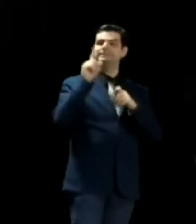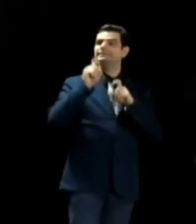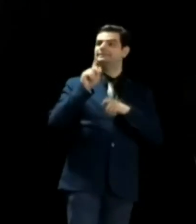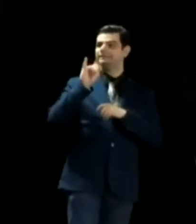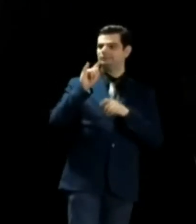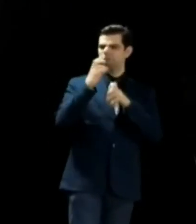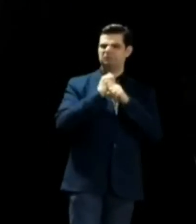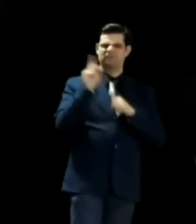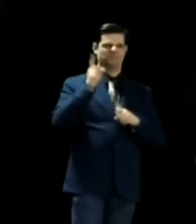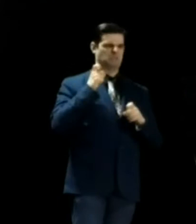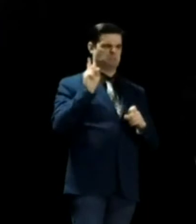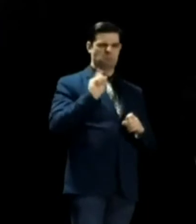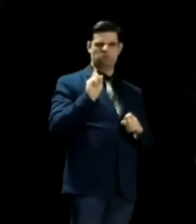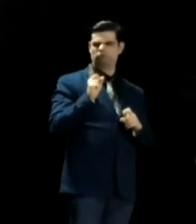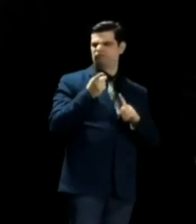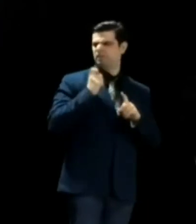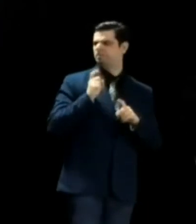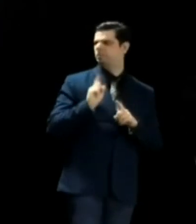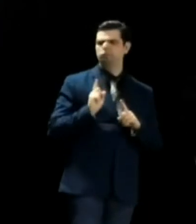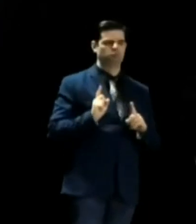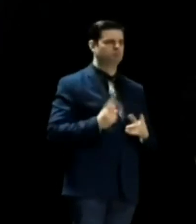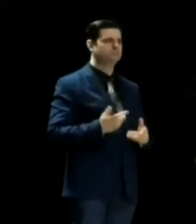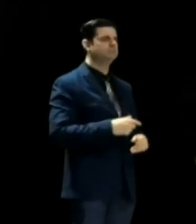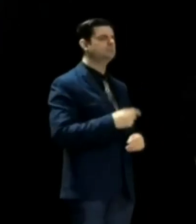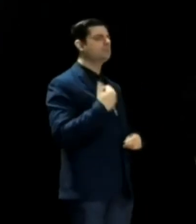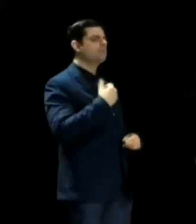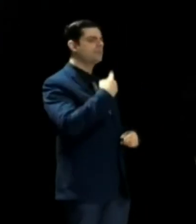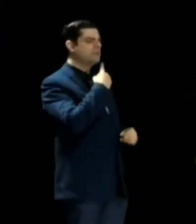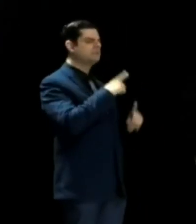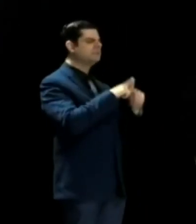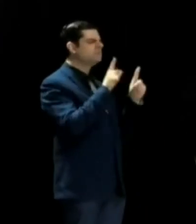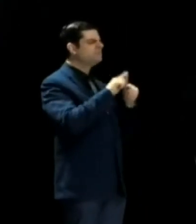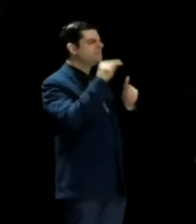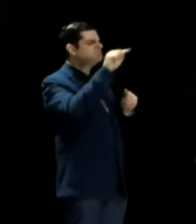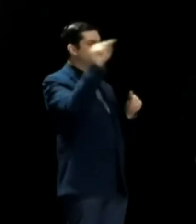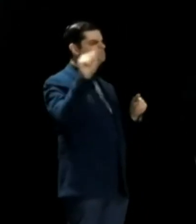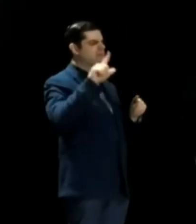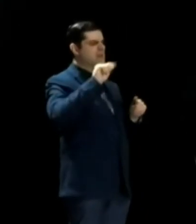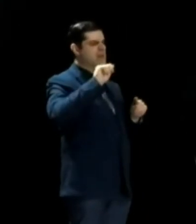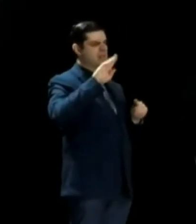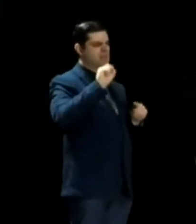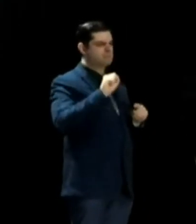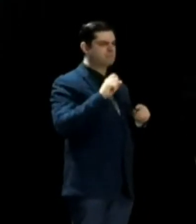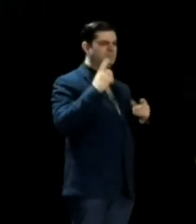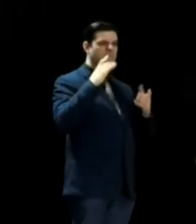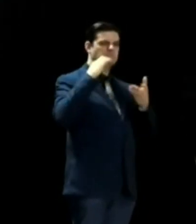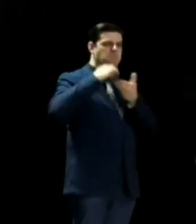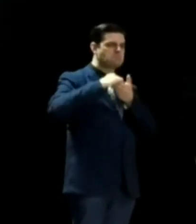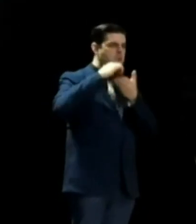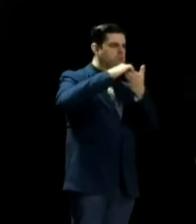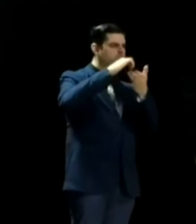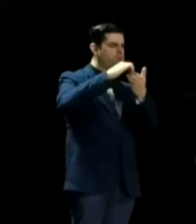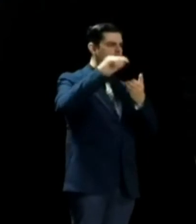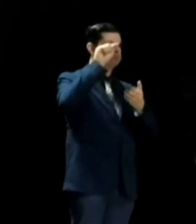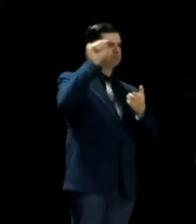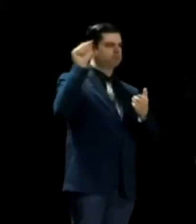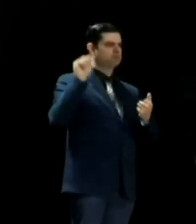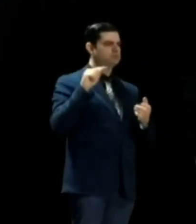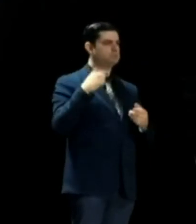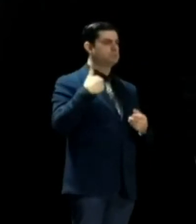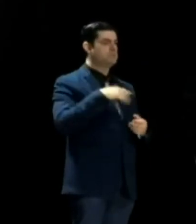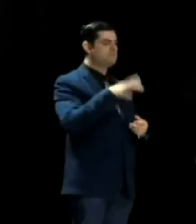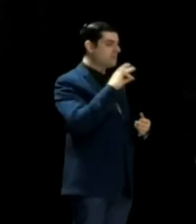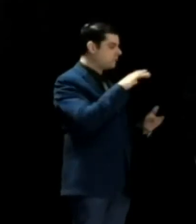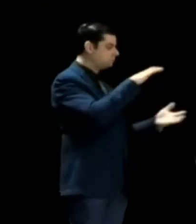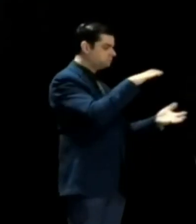labs and different partners, and we at times procure our own, and at times